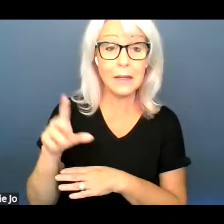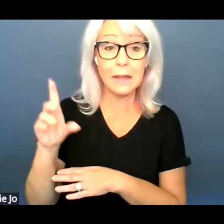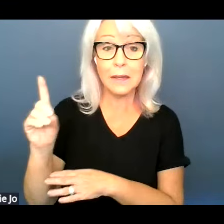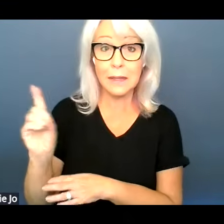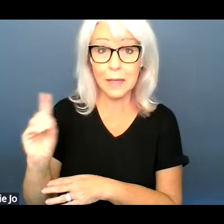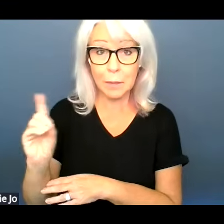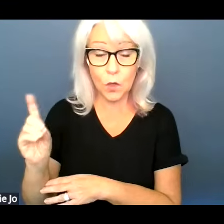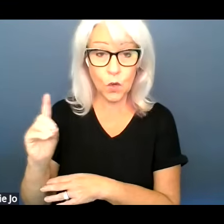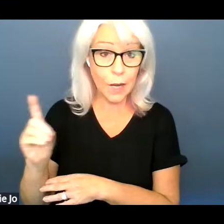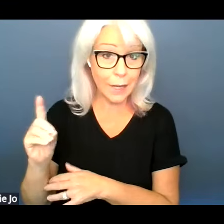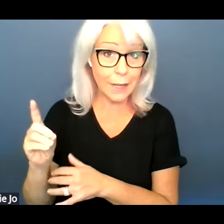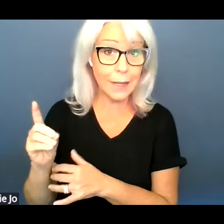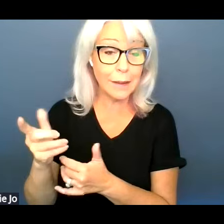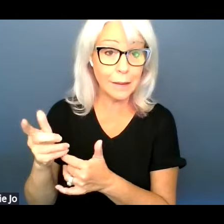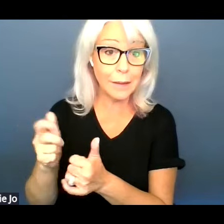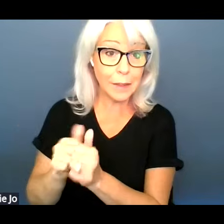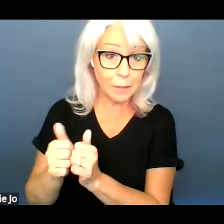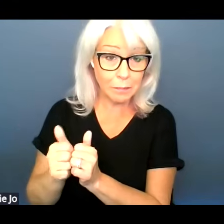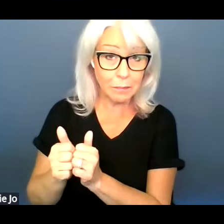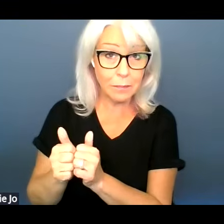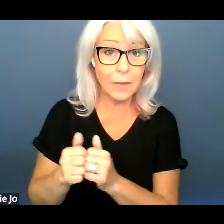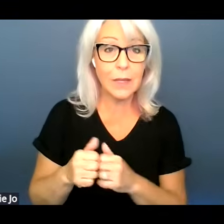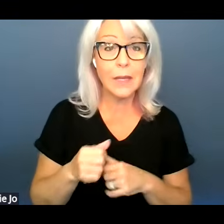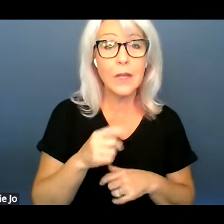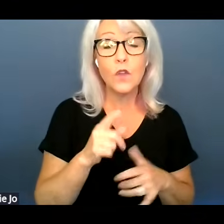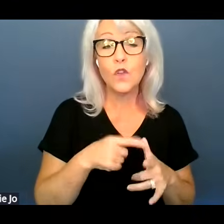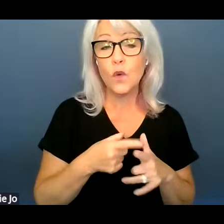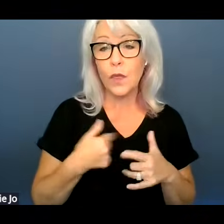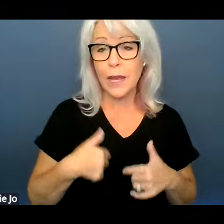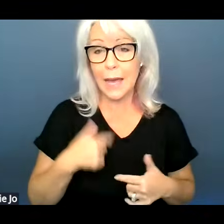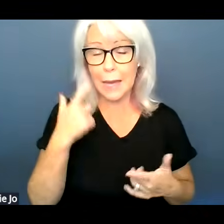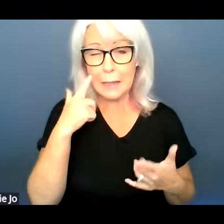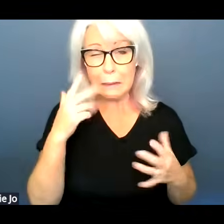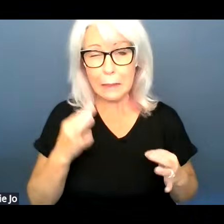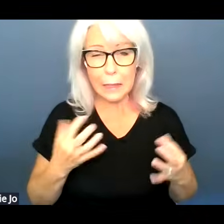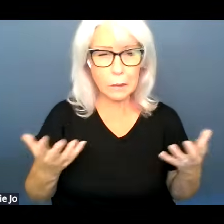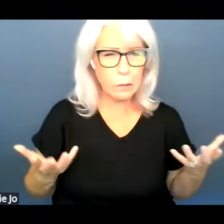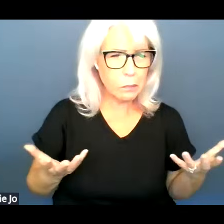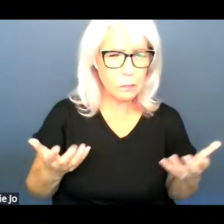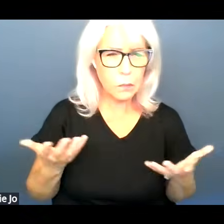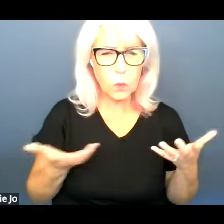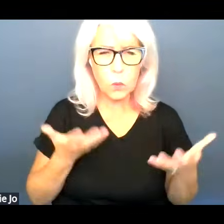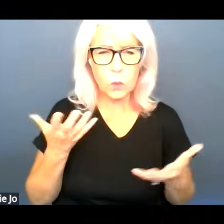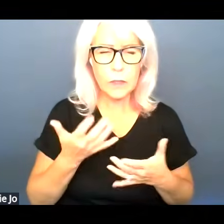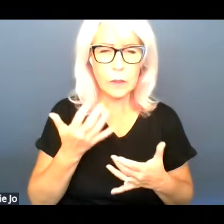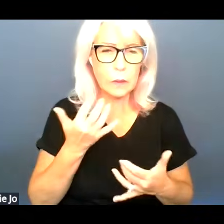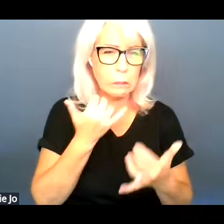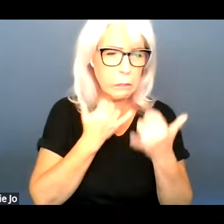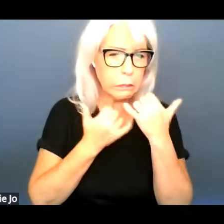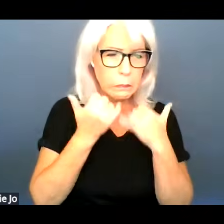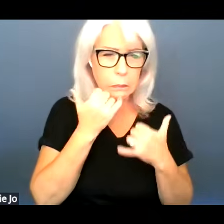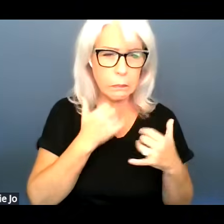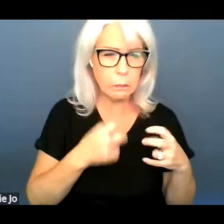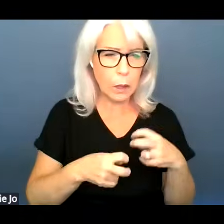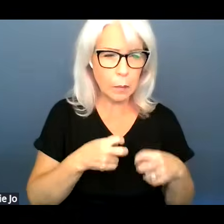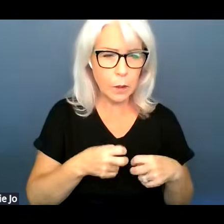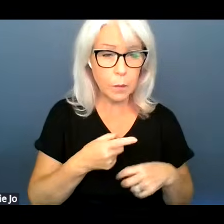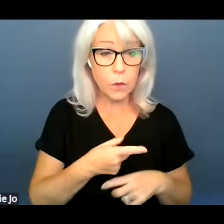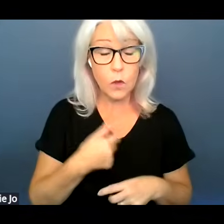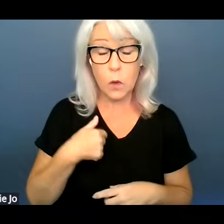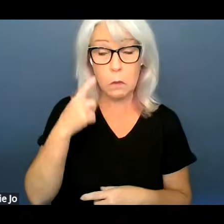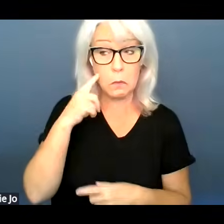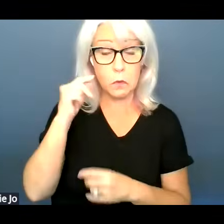independent, so it became the question of what's the problem. So was I surprised that this challenge by